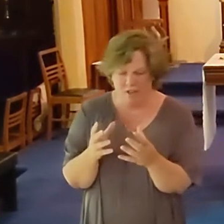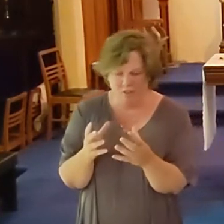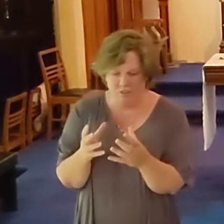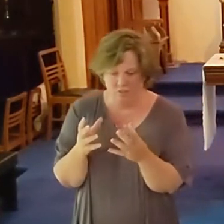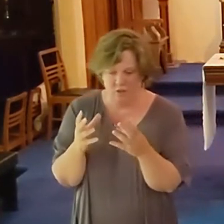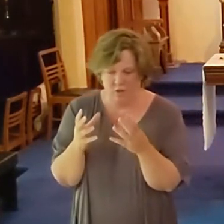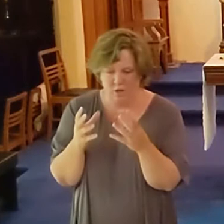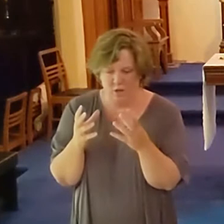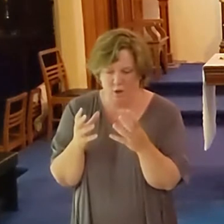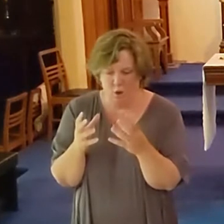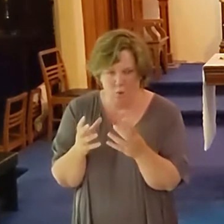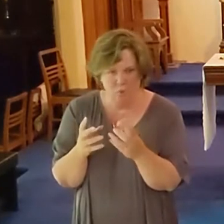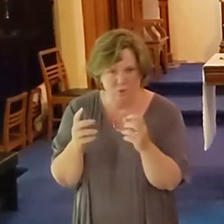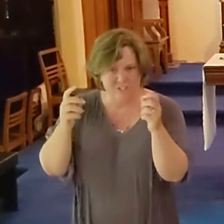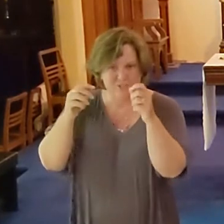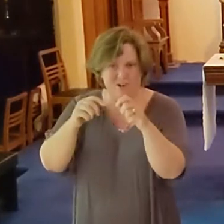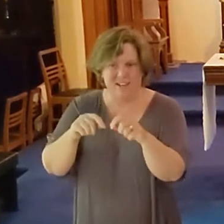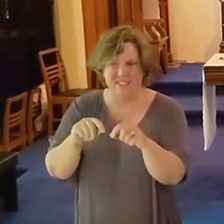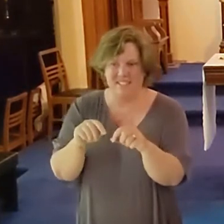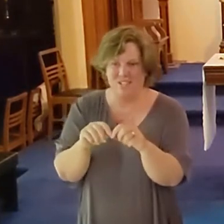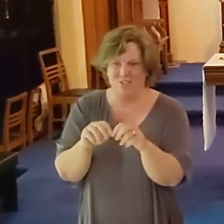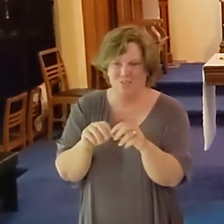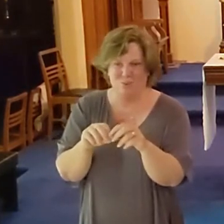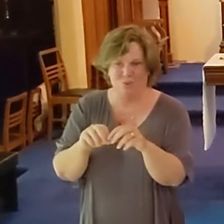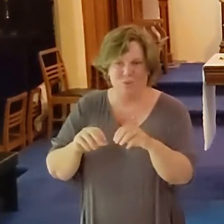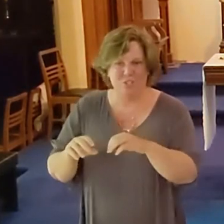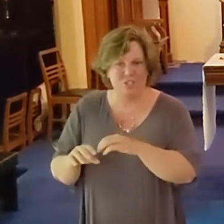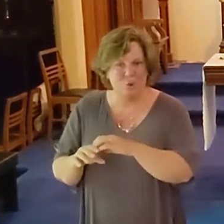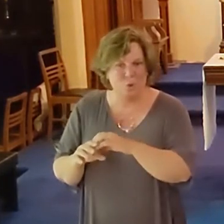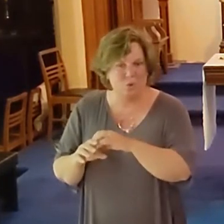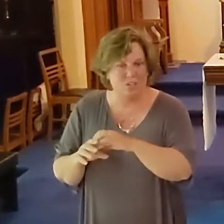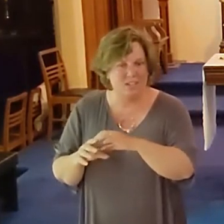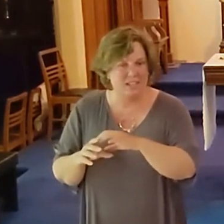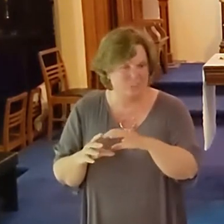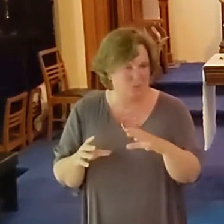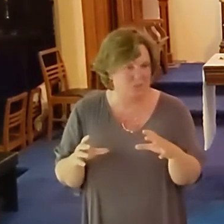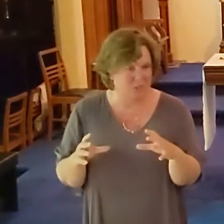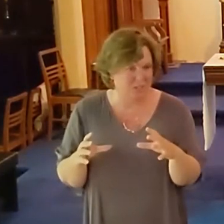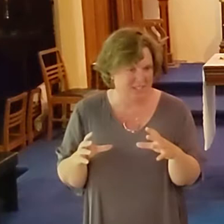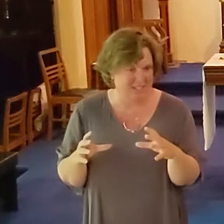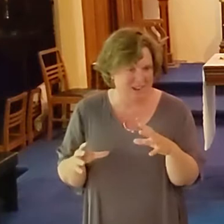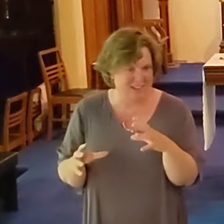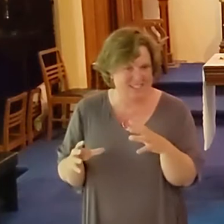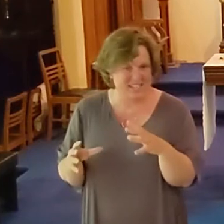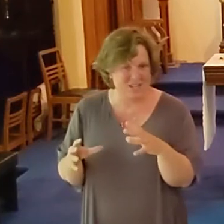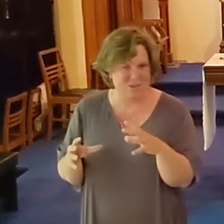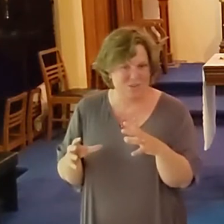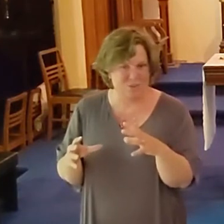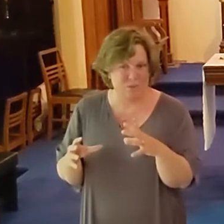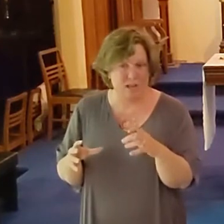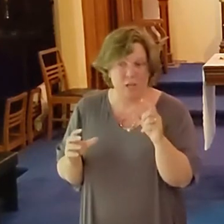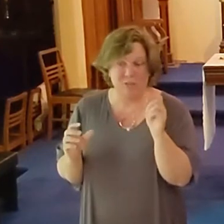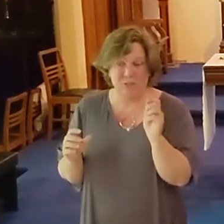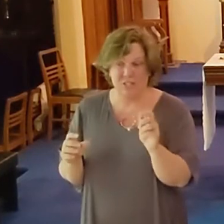we found this old cottage right in the centre of Goolwa, which is called Little Scotland, right in the centre